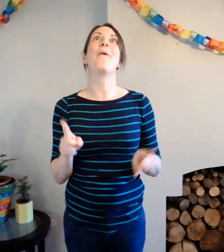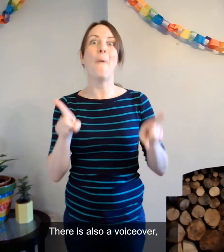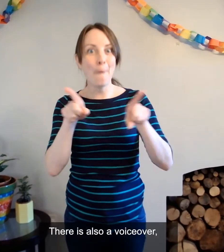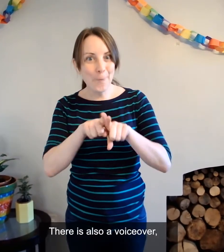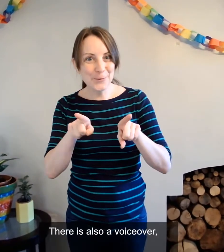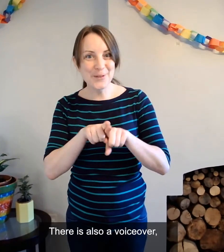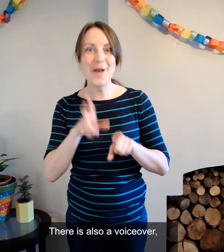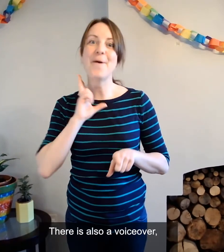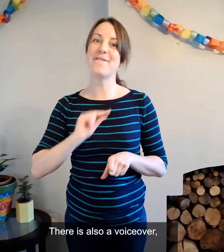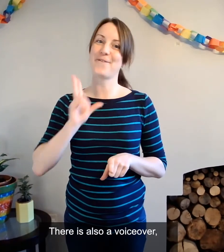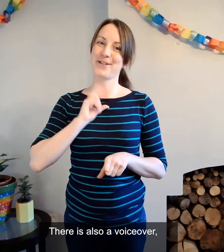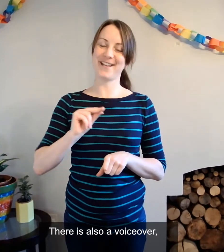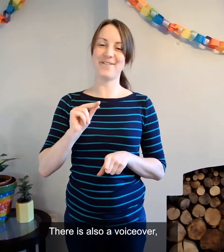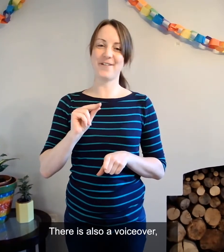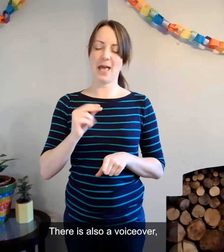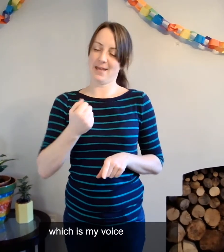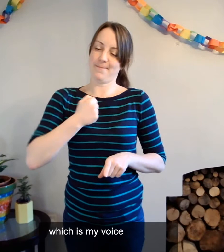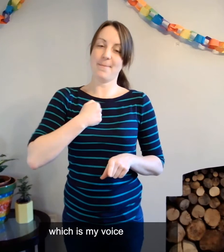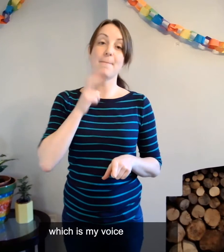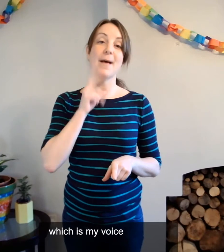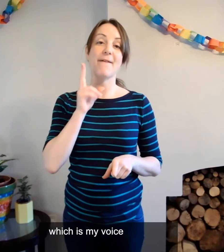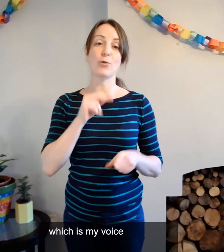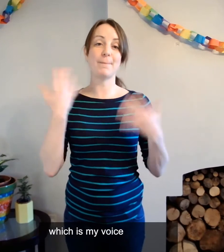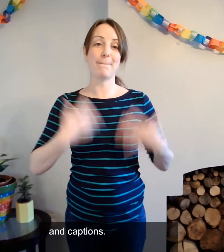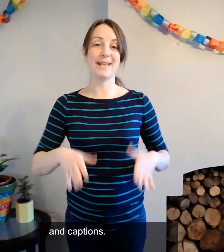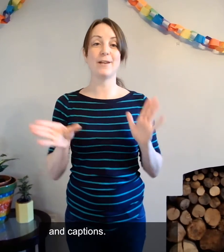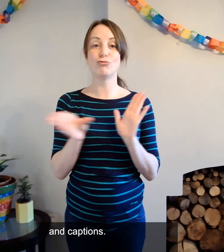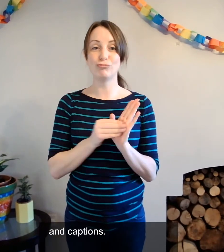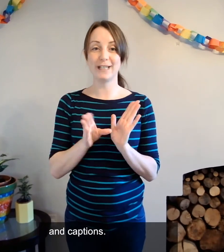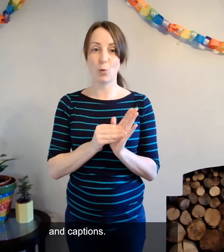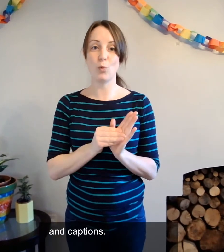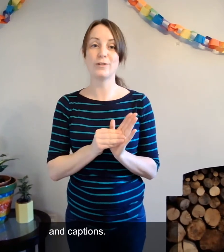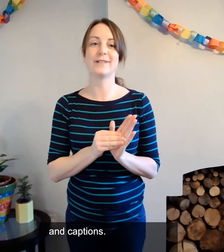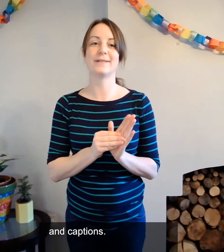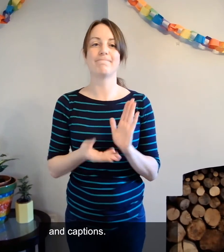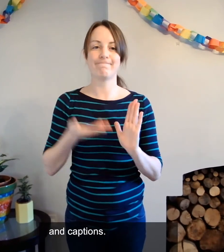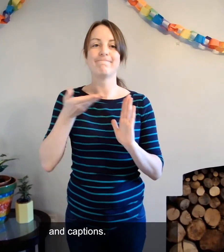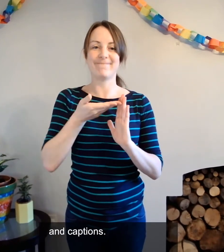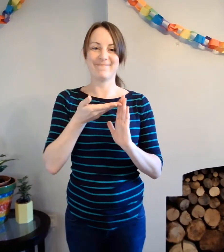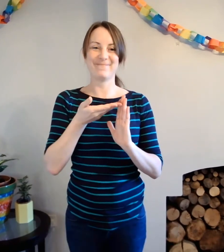There is also a voiceover, which is my voice, and captions.